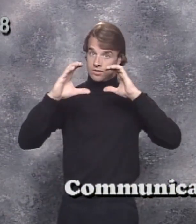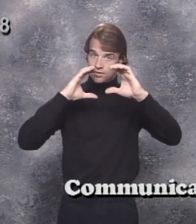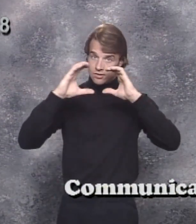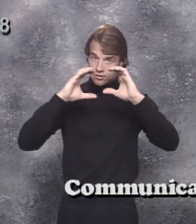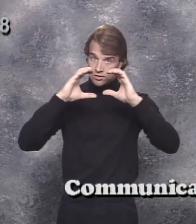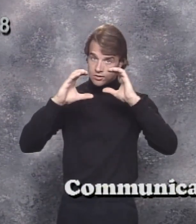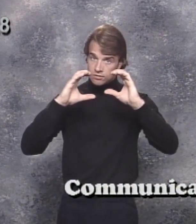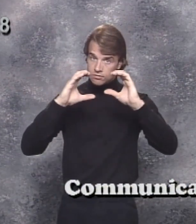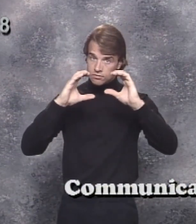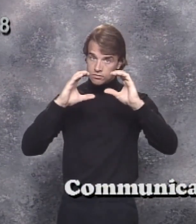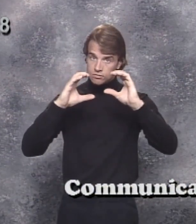Communicate.